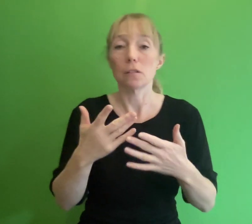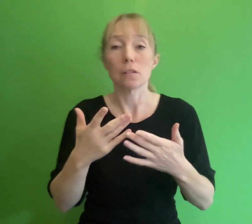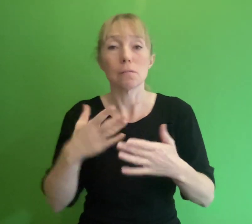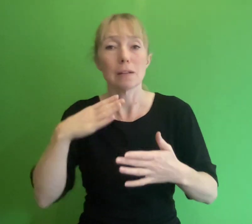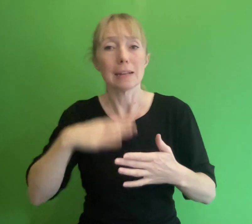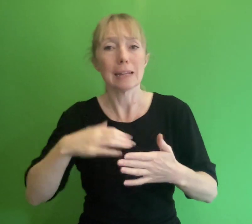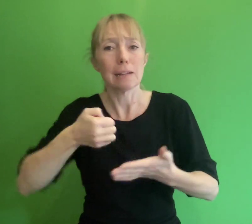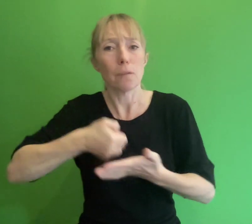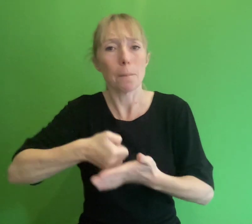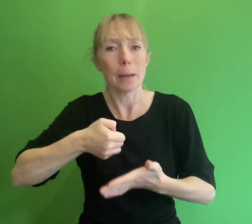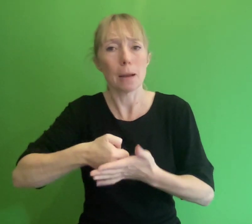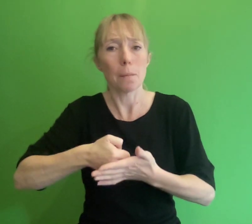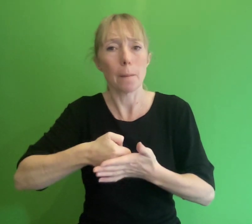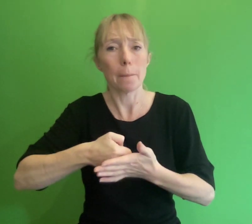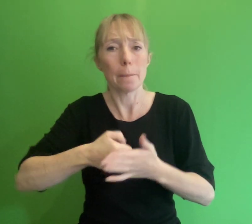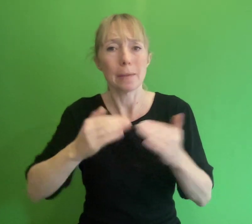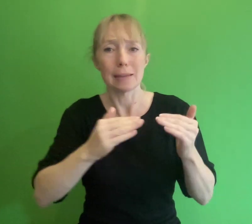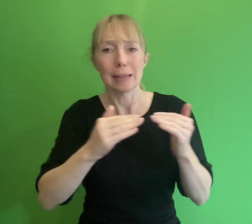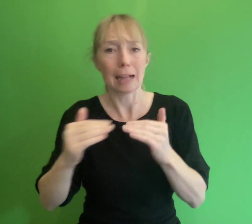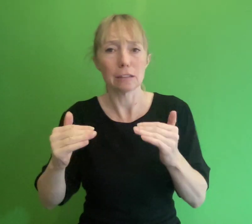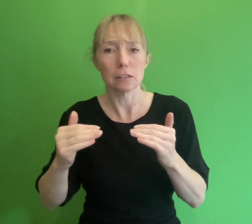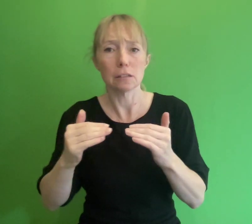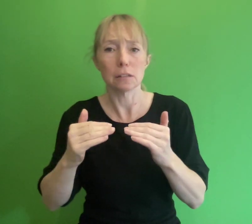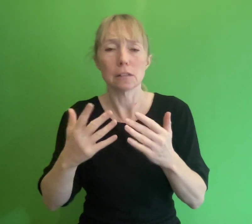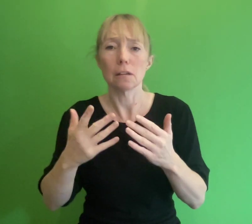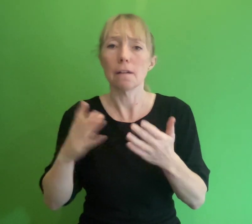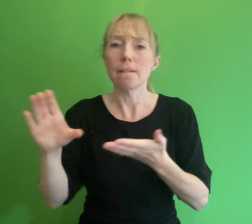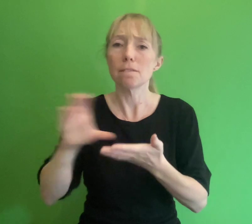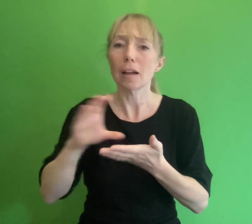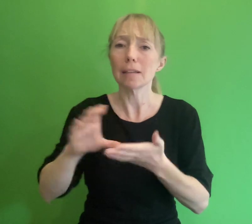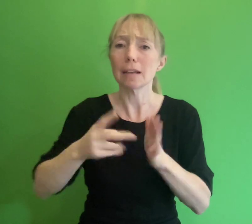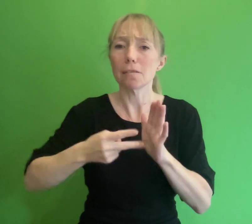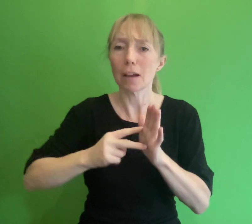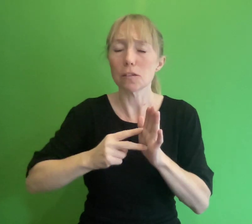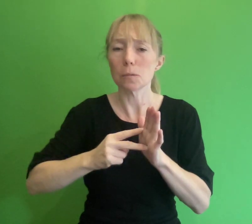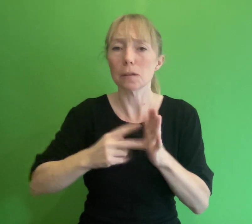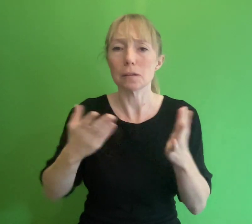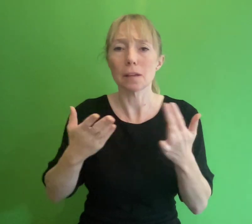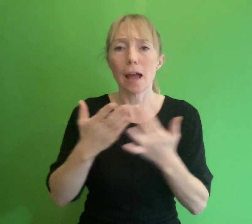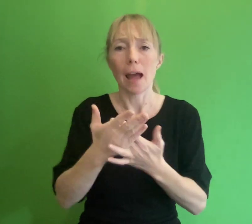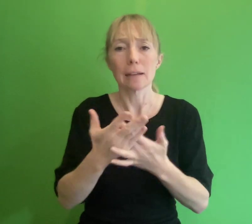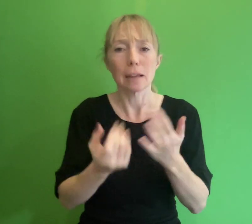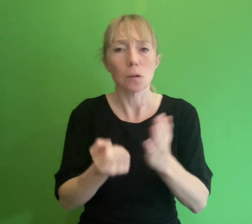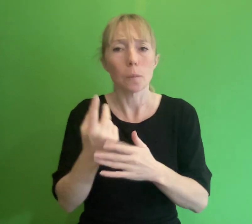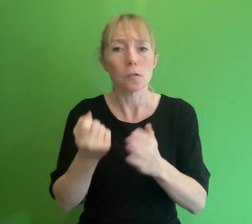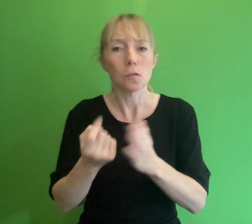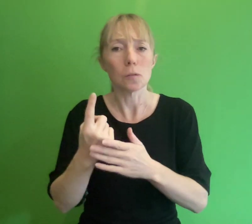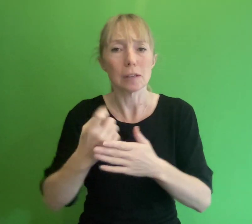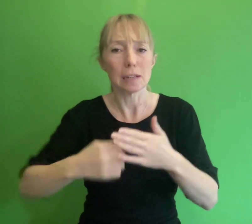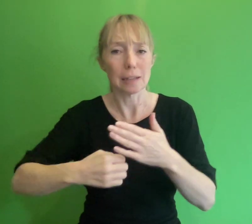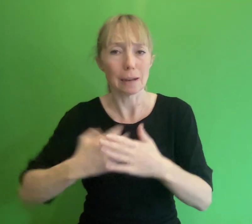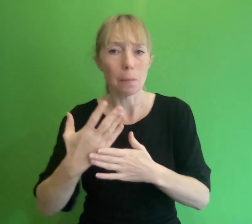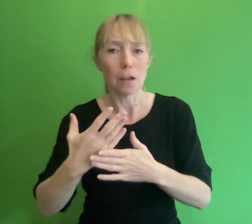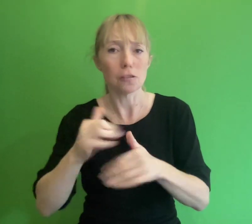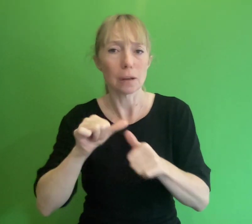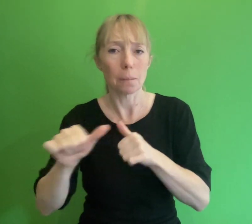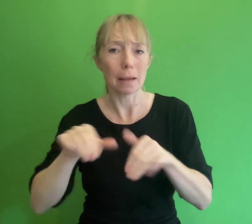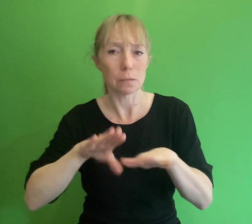standards, funding arrangements, access opportunities, and emerging best practice. Deaf